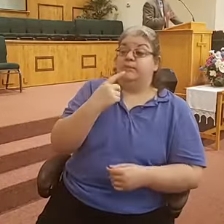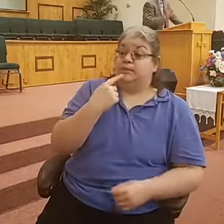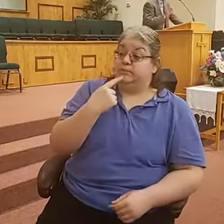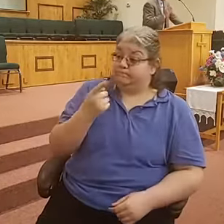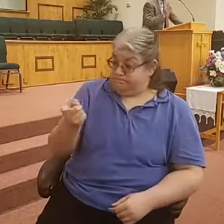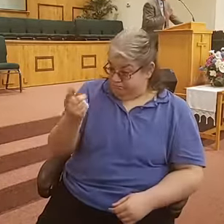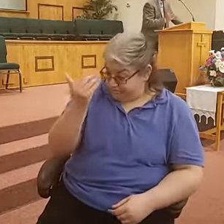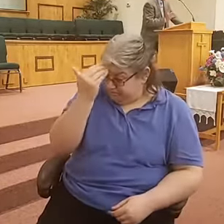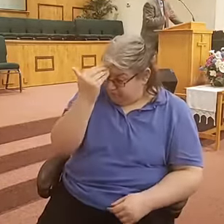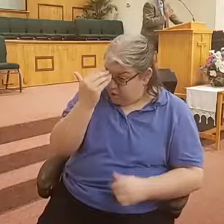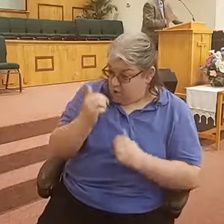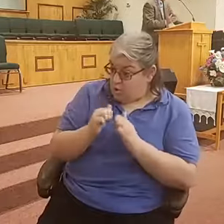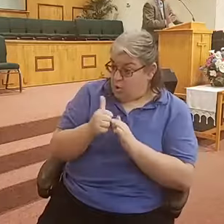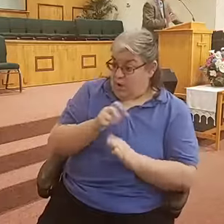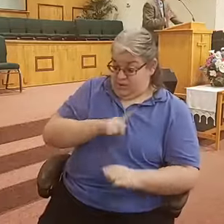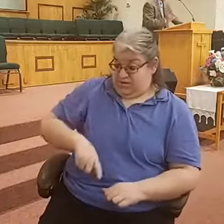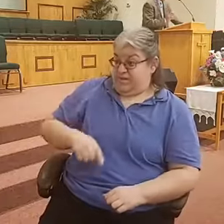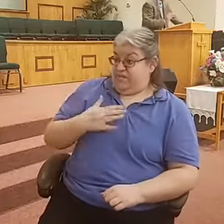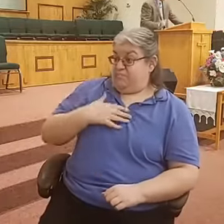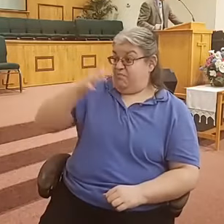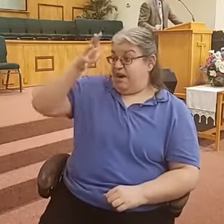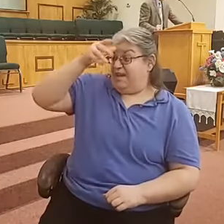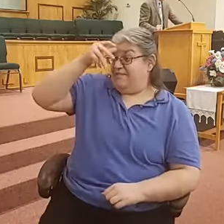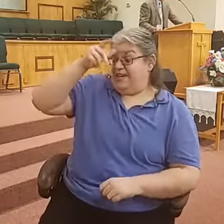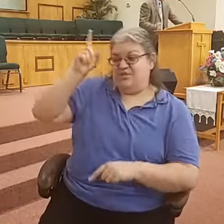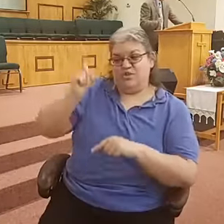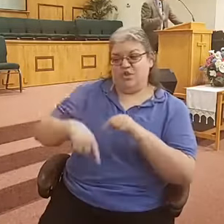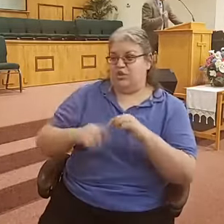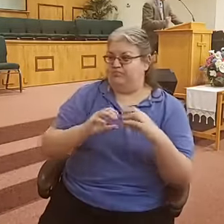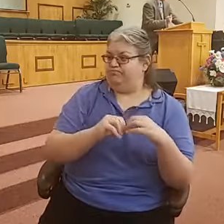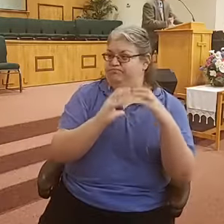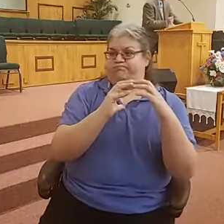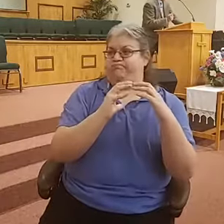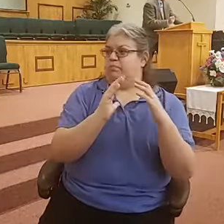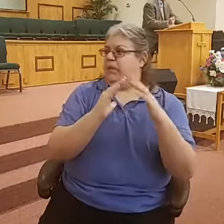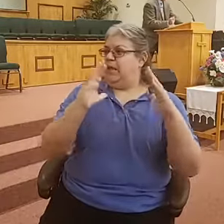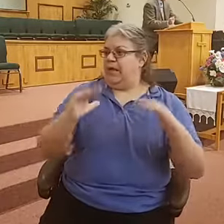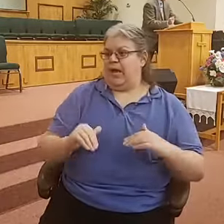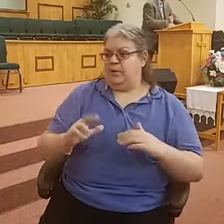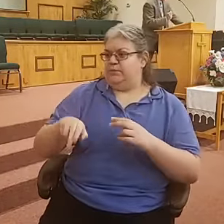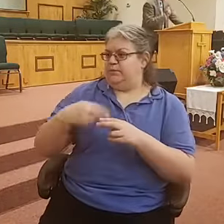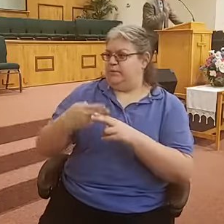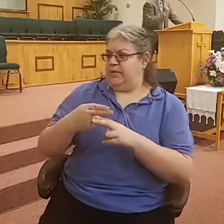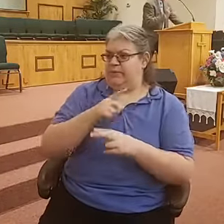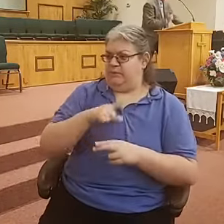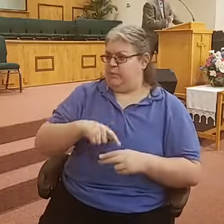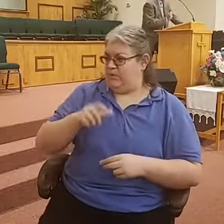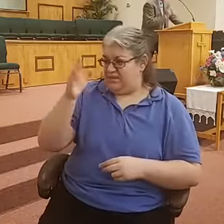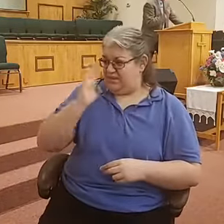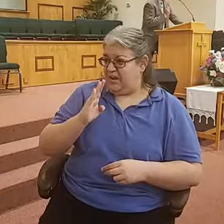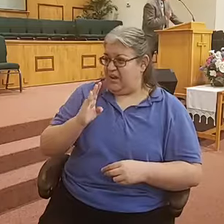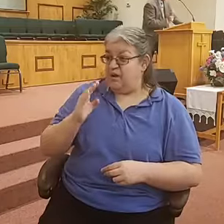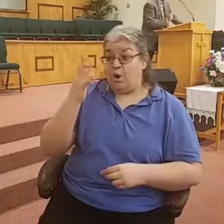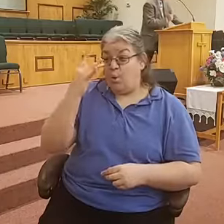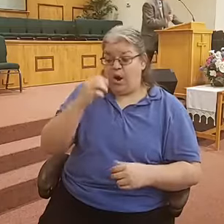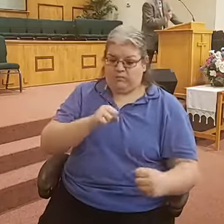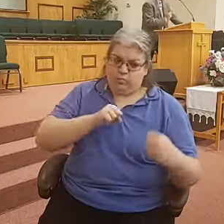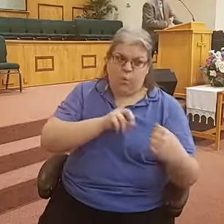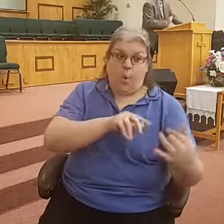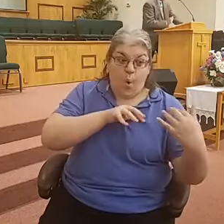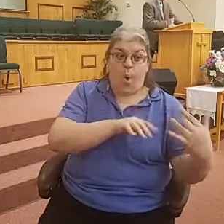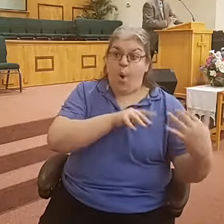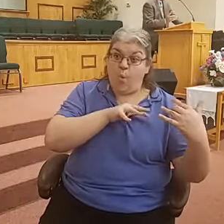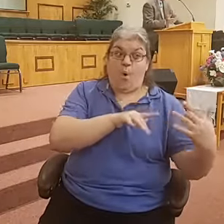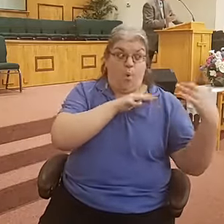knowest how that David, my father, could not build a house unto the name of the Lord his God, for the wars which were about him